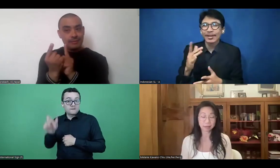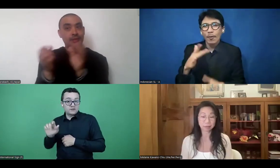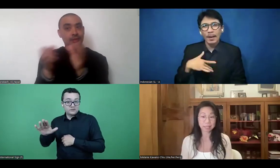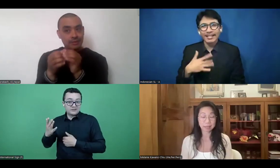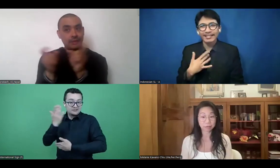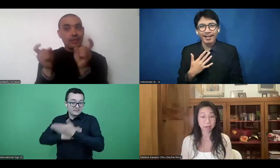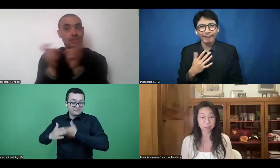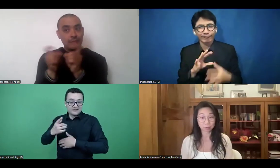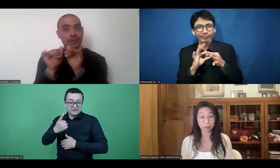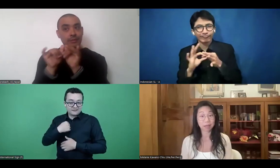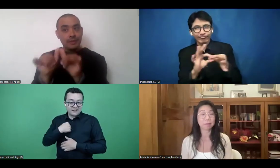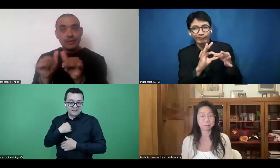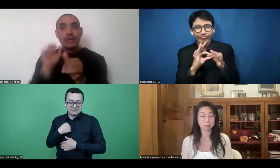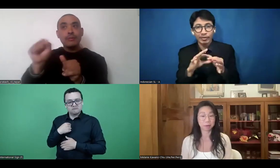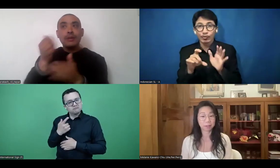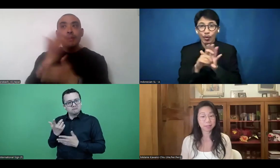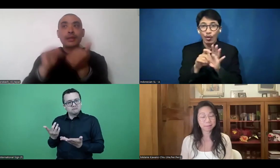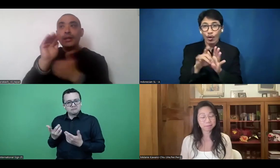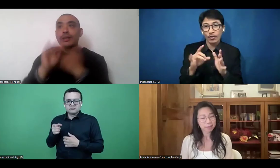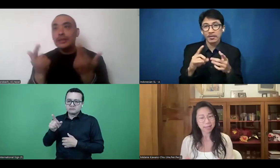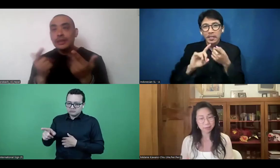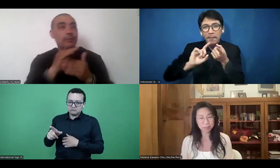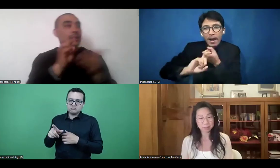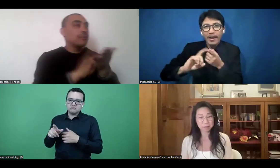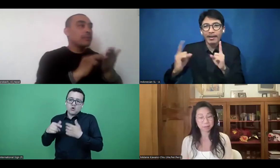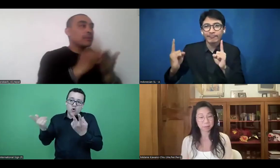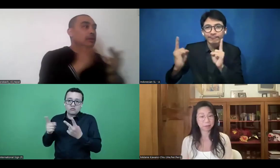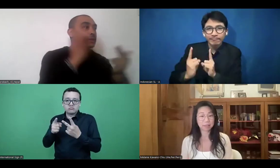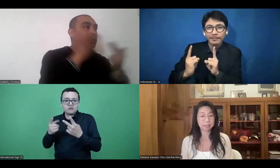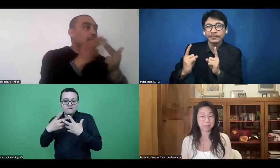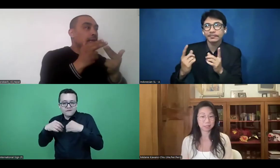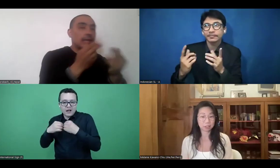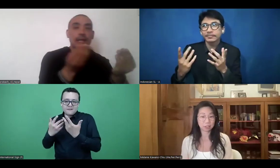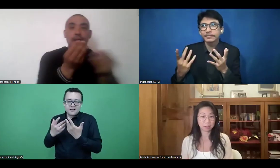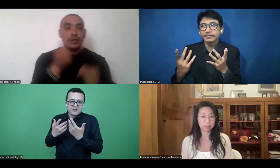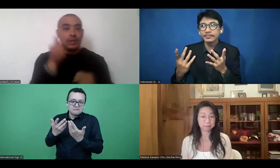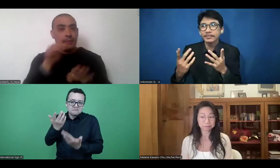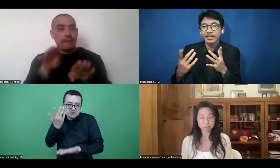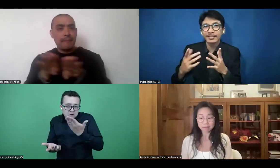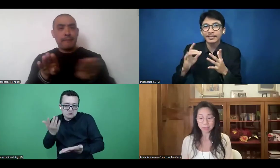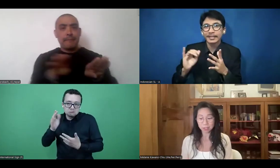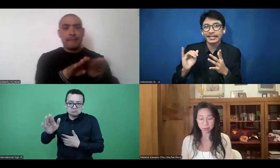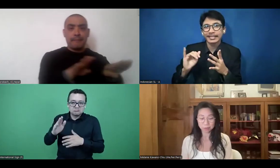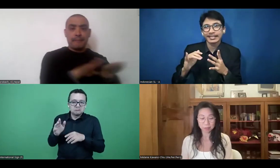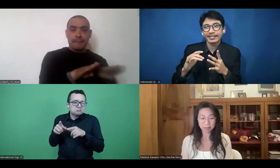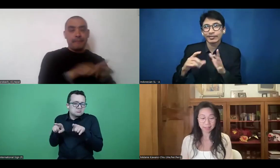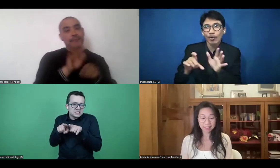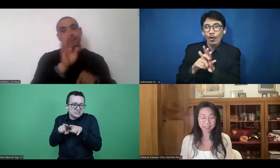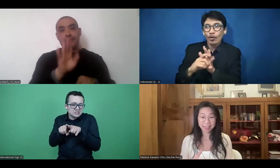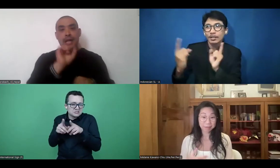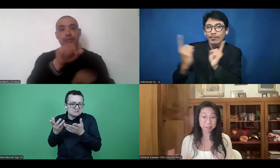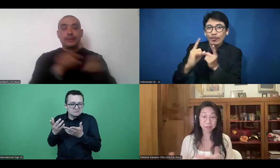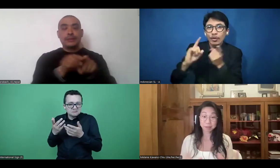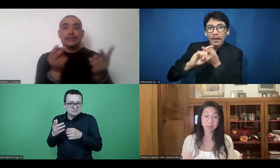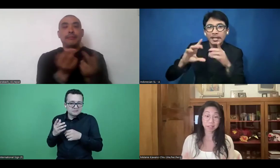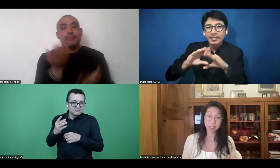that self-identifies, or a family member that has very similar experiences to you,